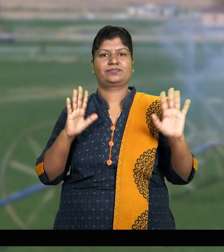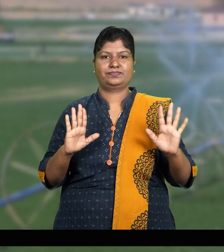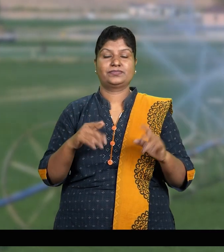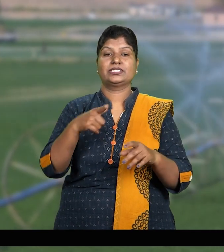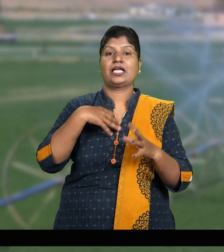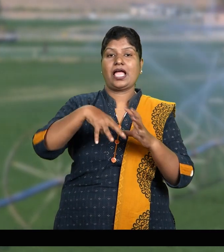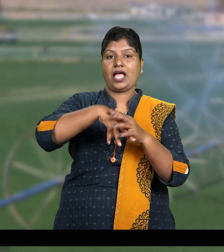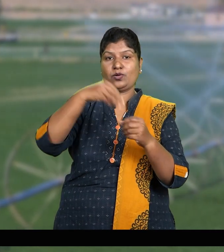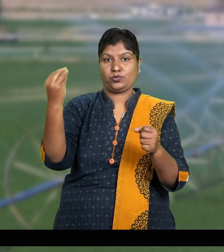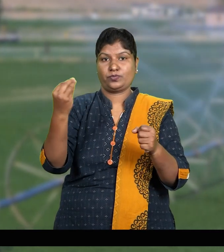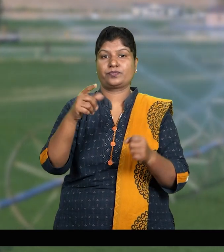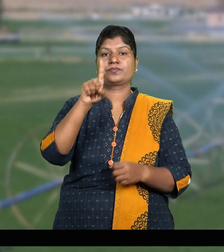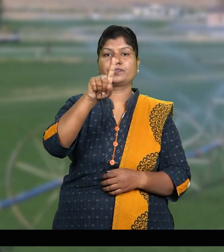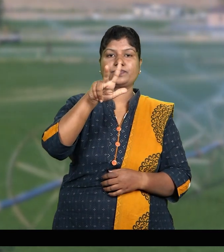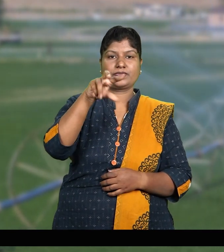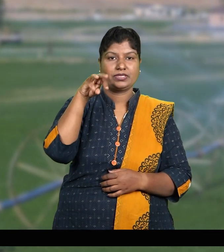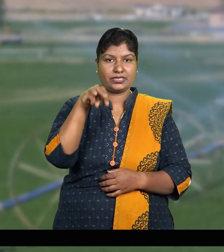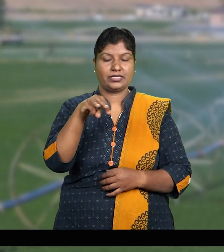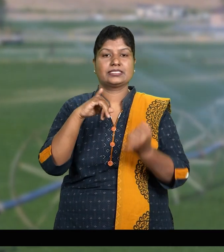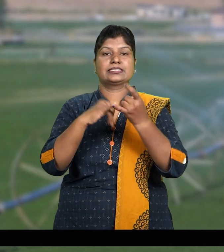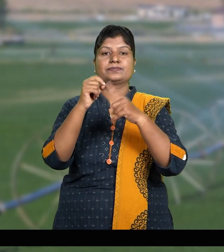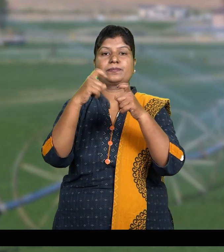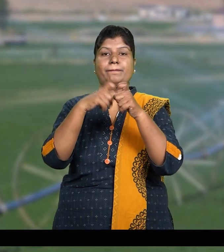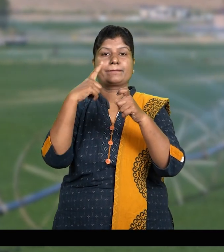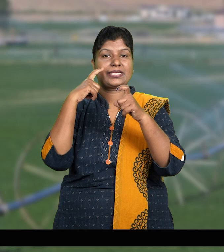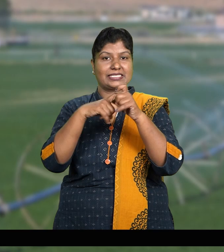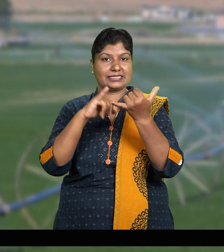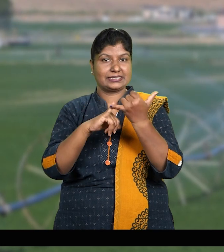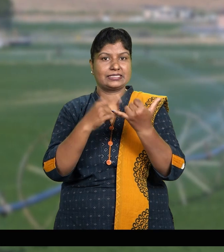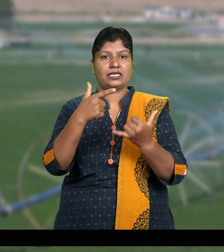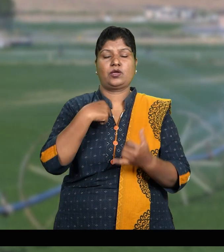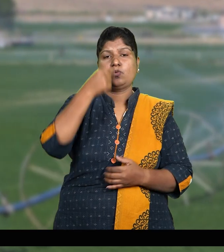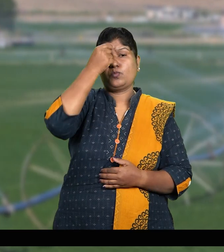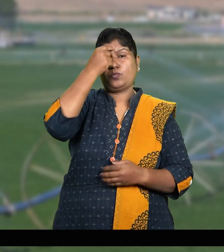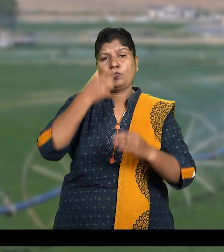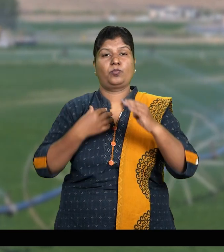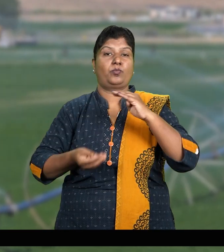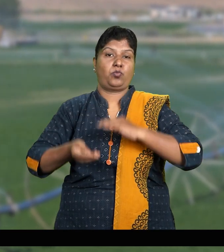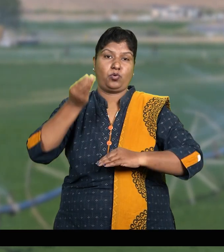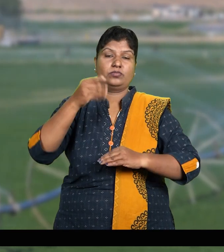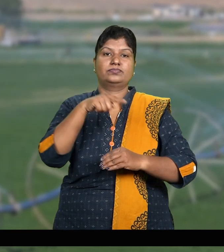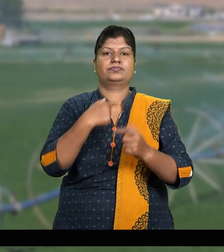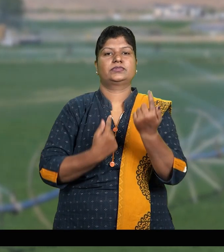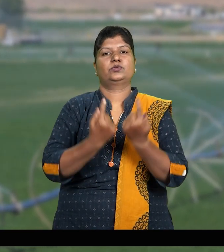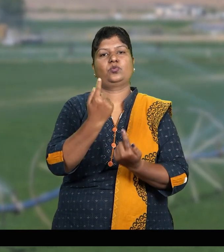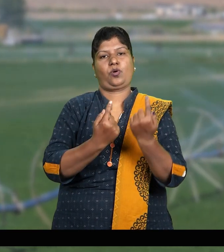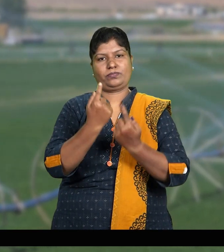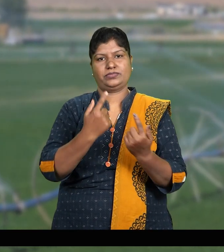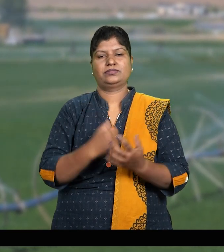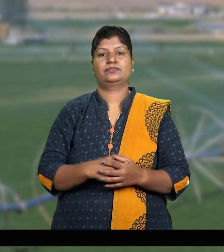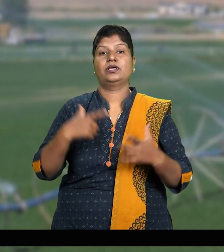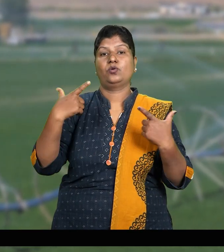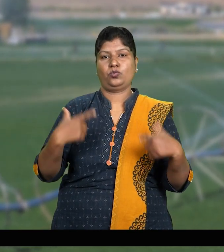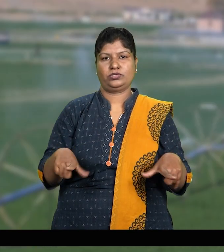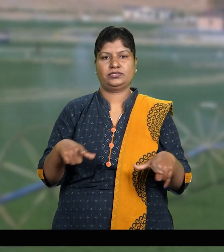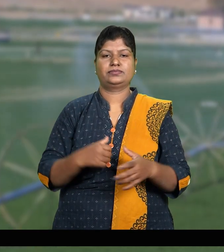Out of these, 18,000 species cause serious losses to crops.